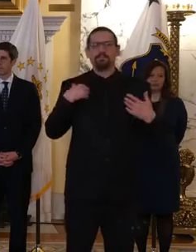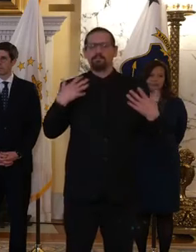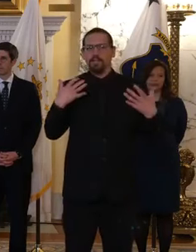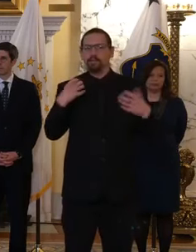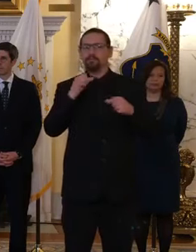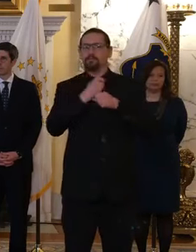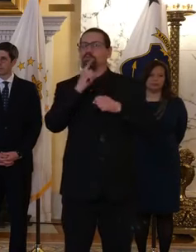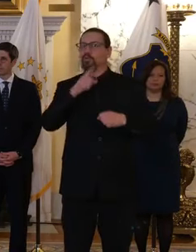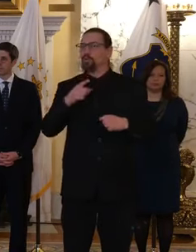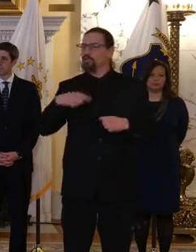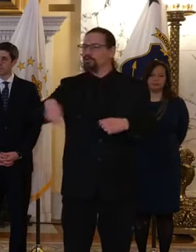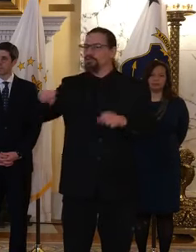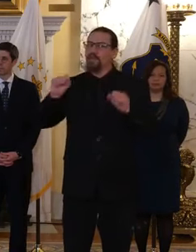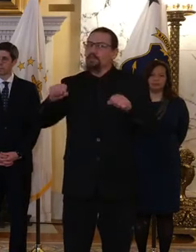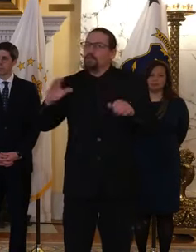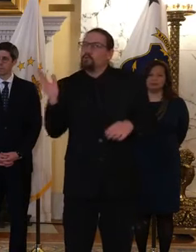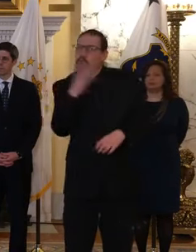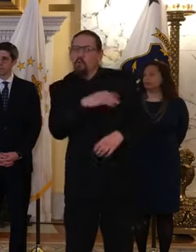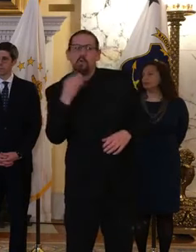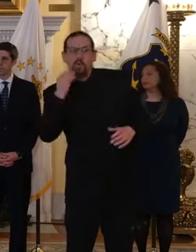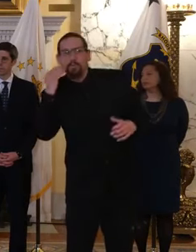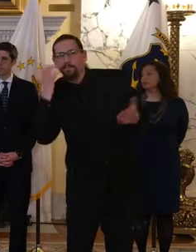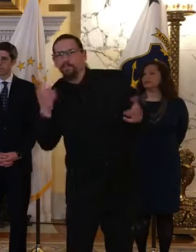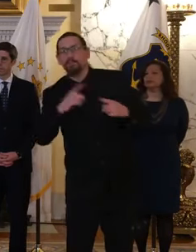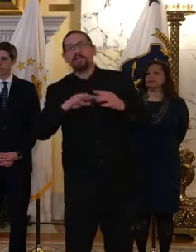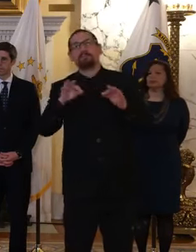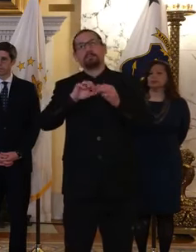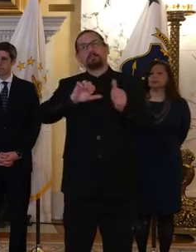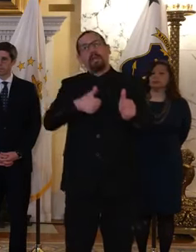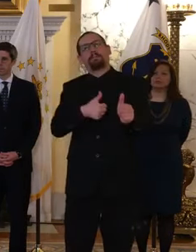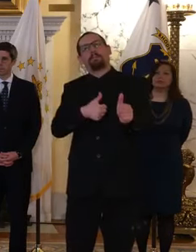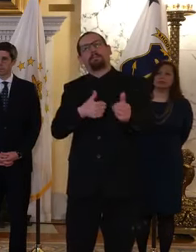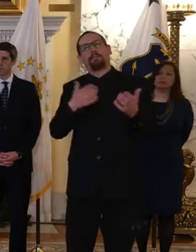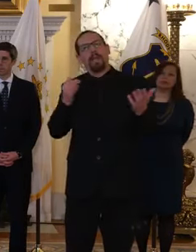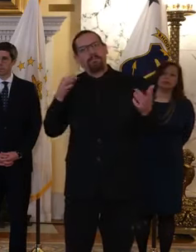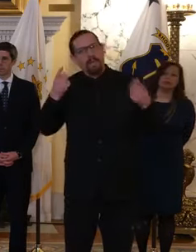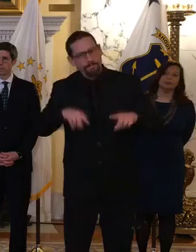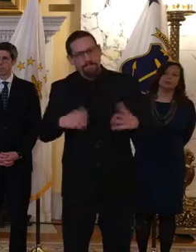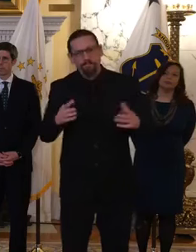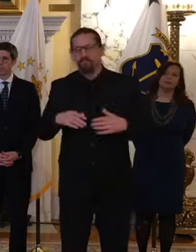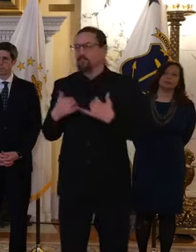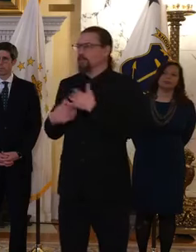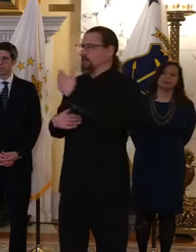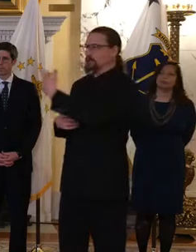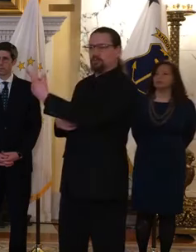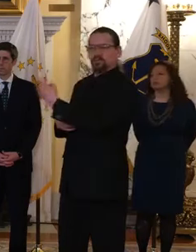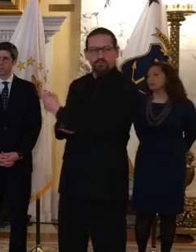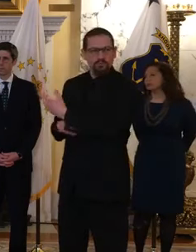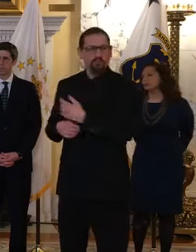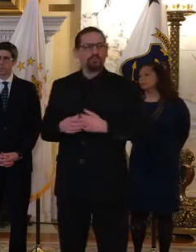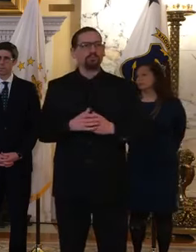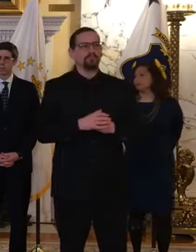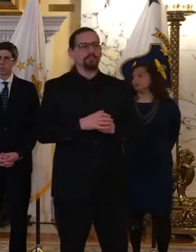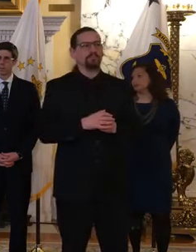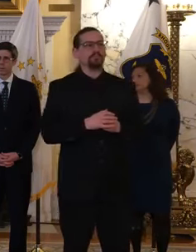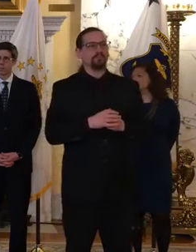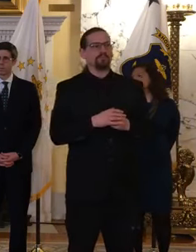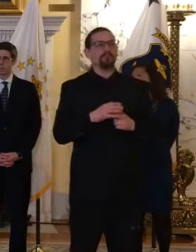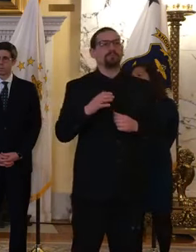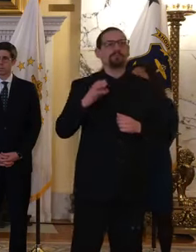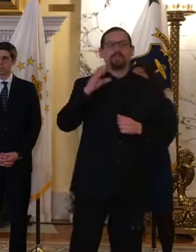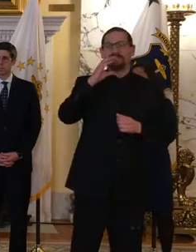to quarantine separately. The next question is about the testing. Will CCRI and RIC sites be using